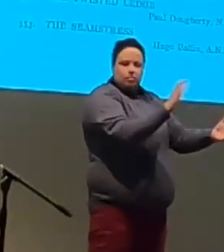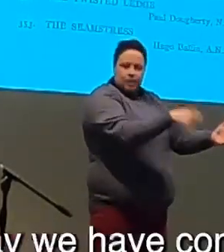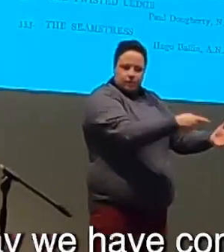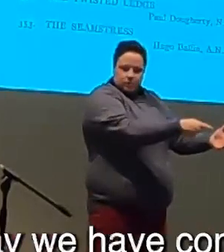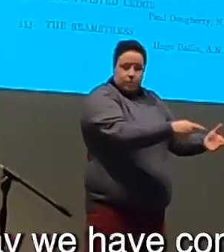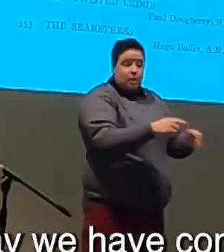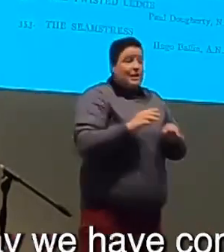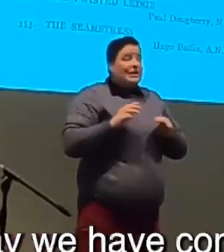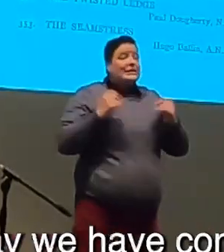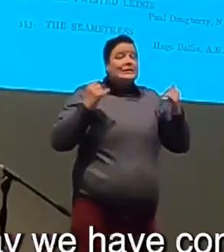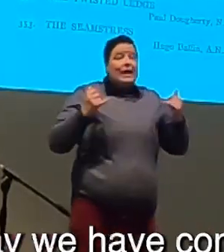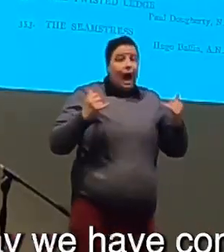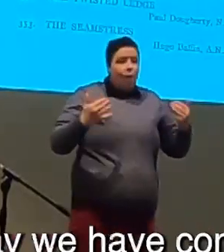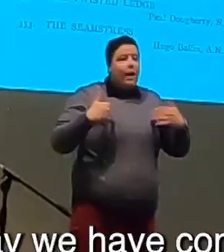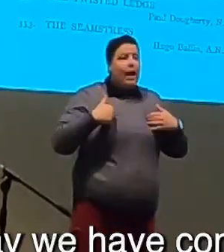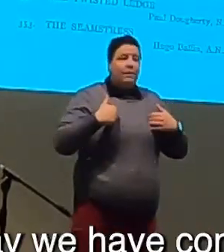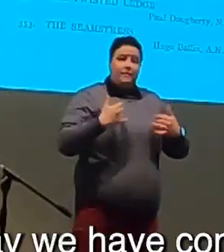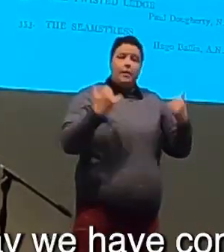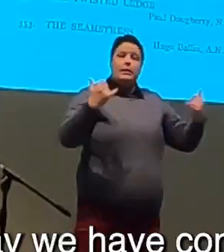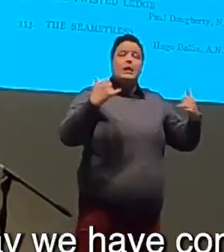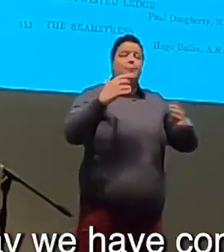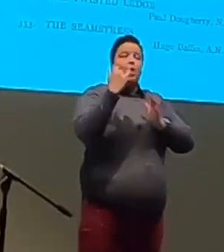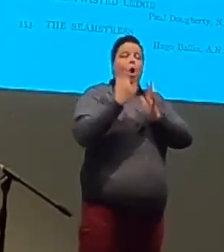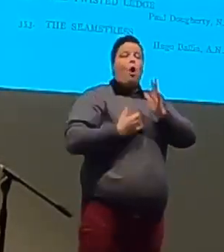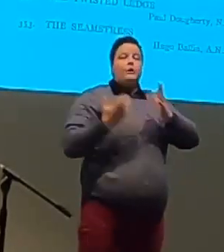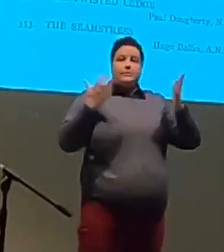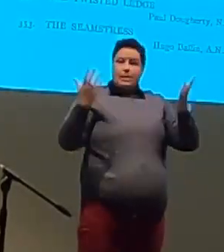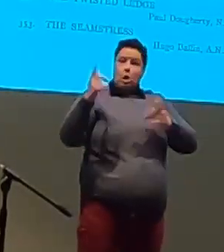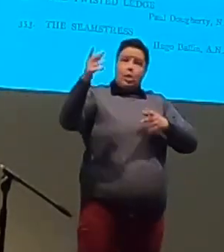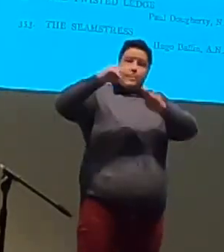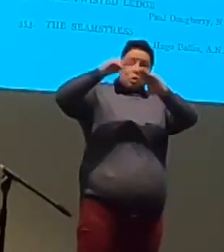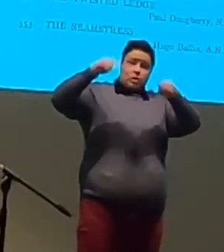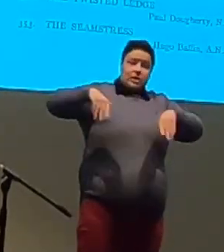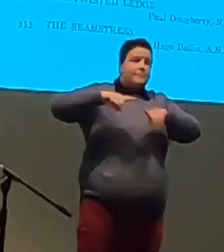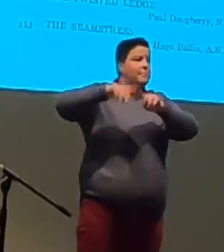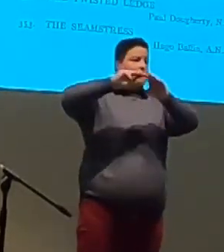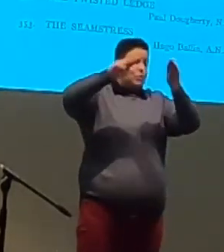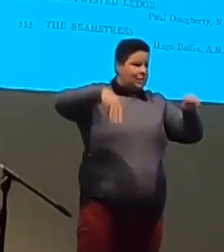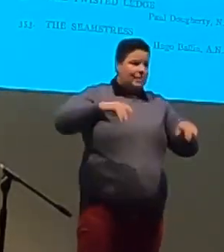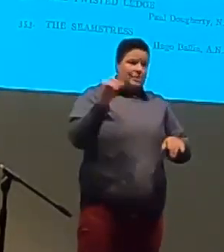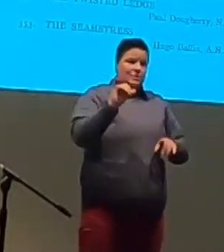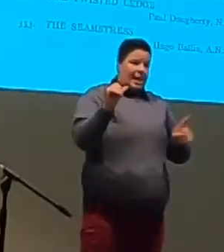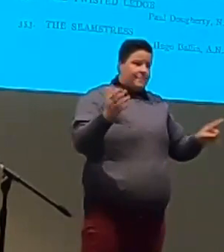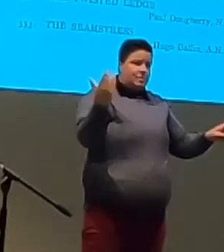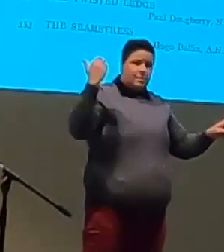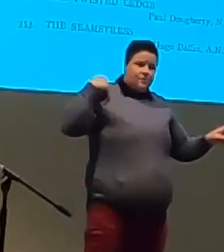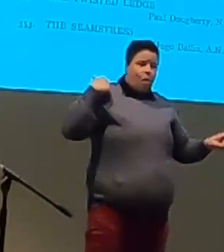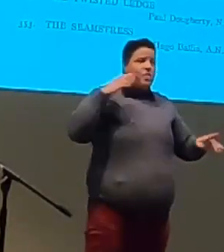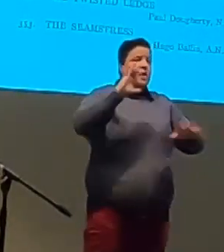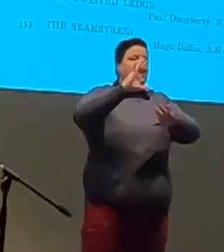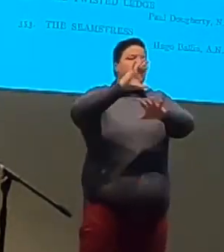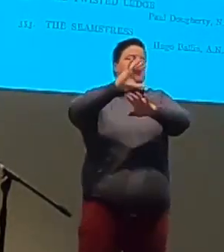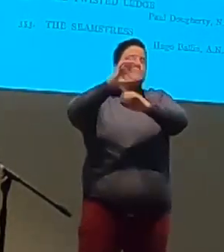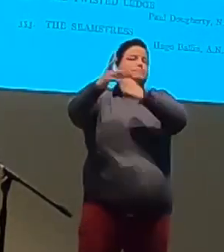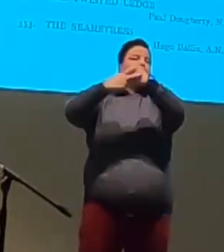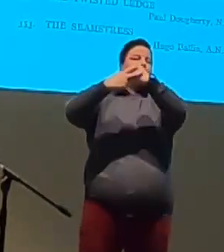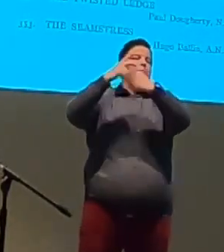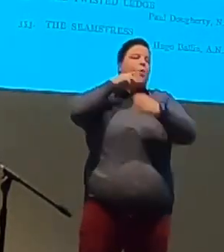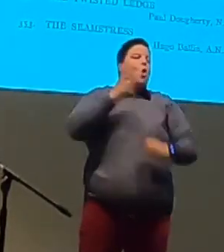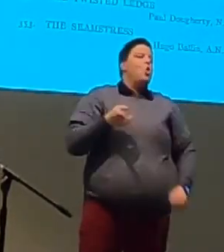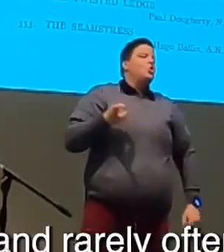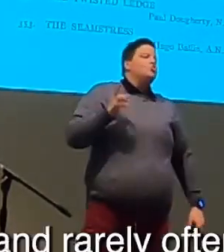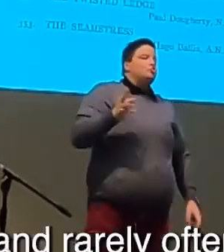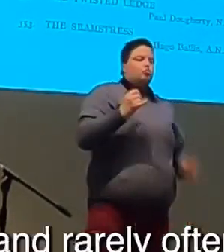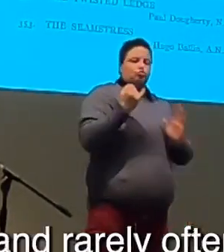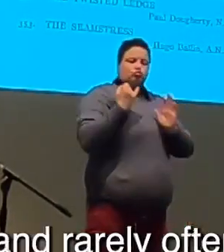Museums, today we have contemporary artists in our museums, but museums were the same way. Those were reserved for historical